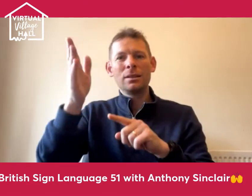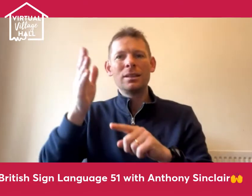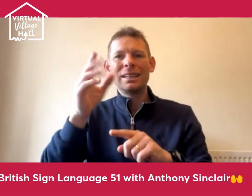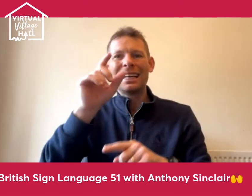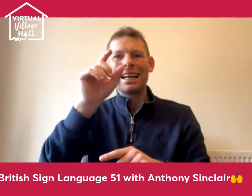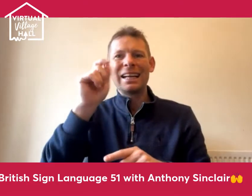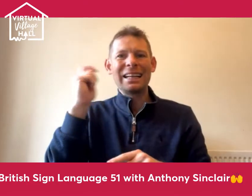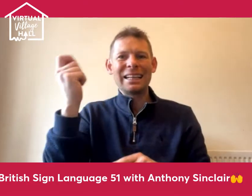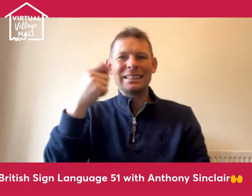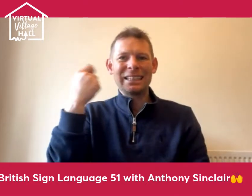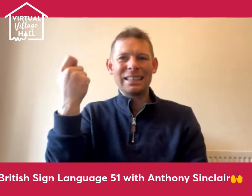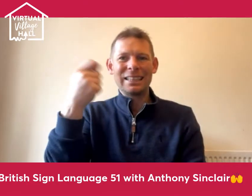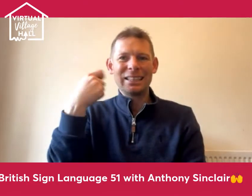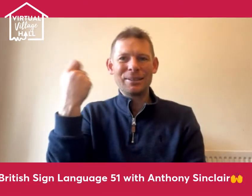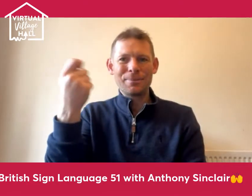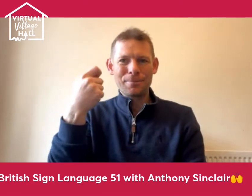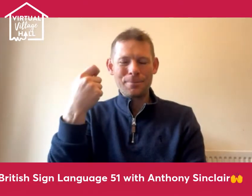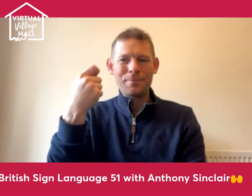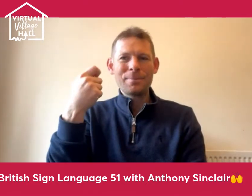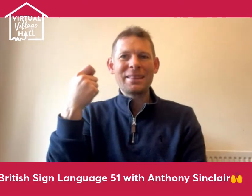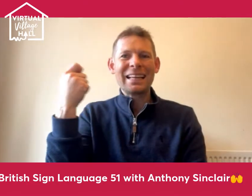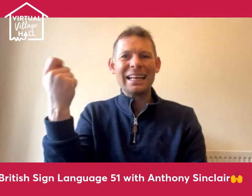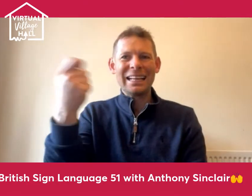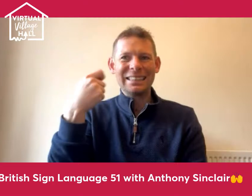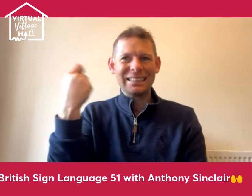my family go to Italy usually.